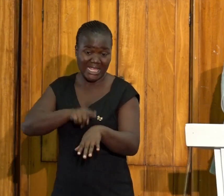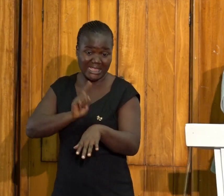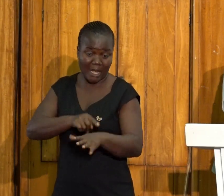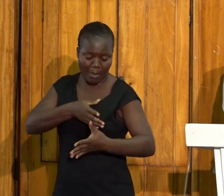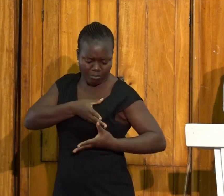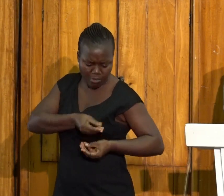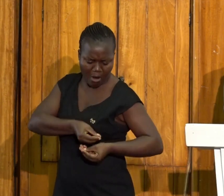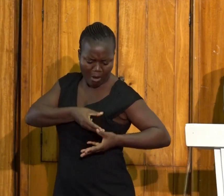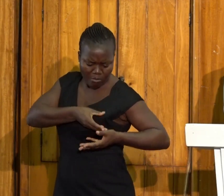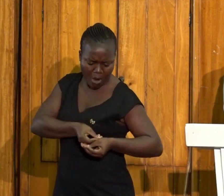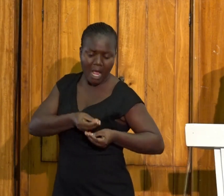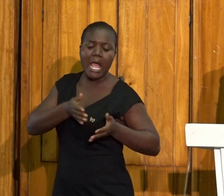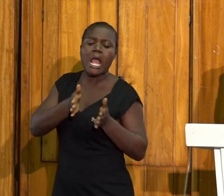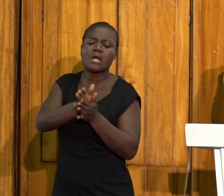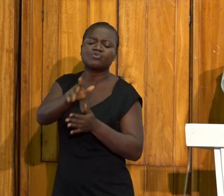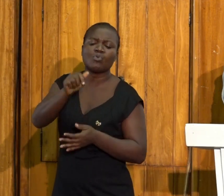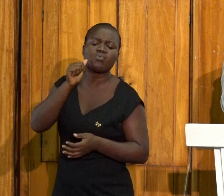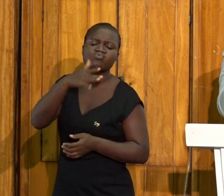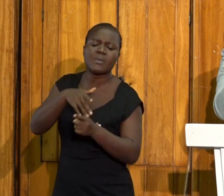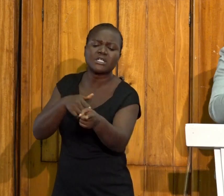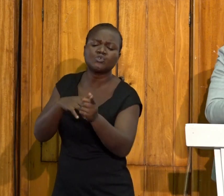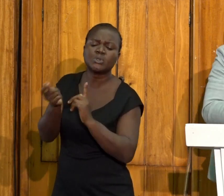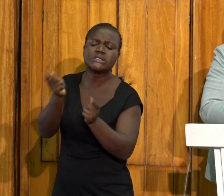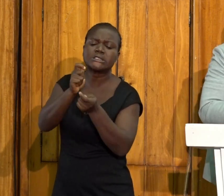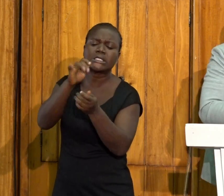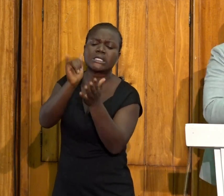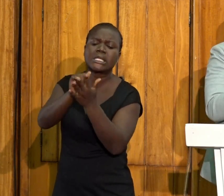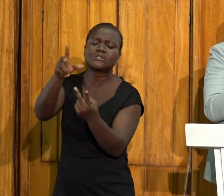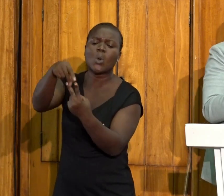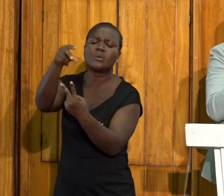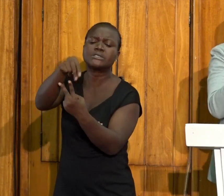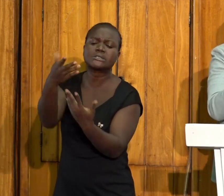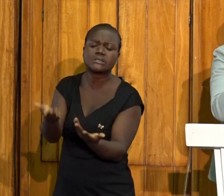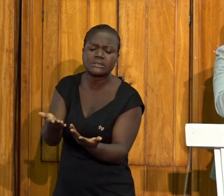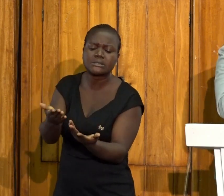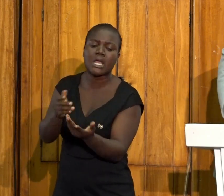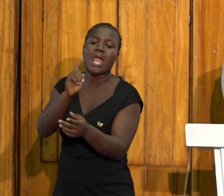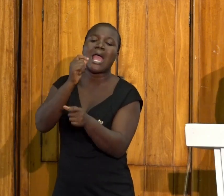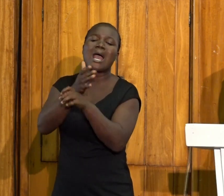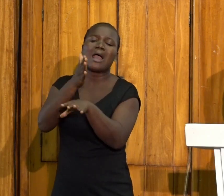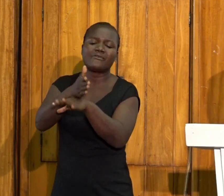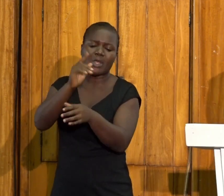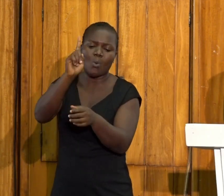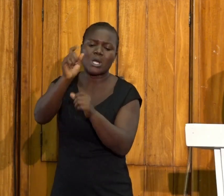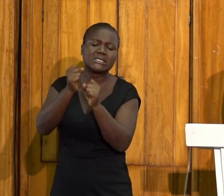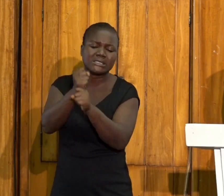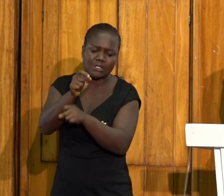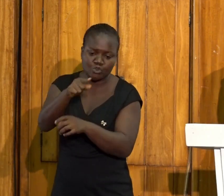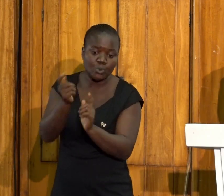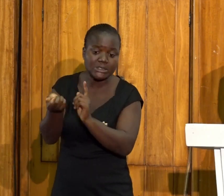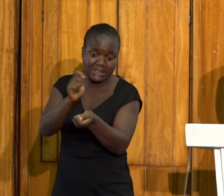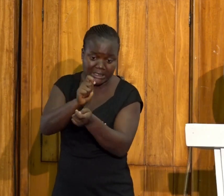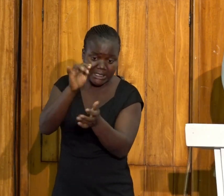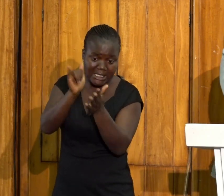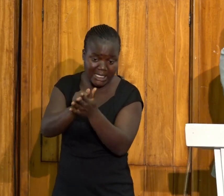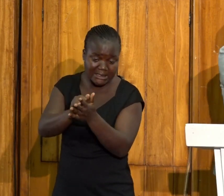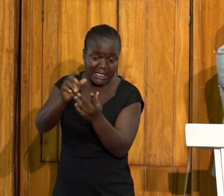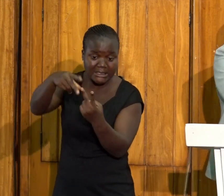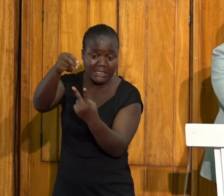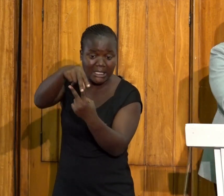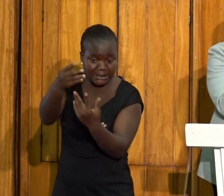are you going to change the option? And after 1 year, we are also looking at whether they are going to change the option over time. So we have